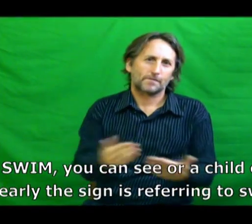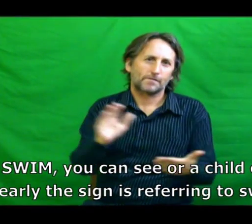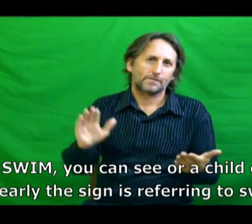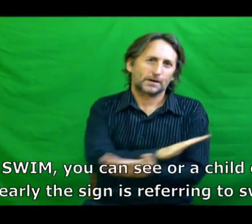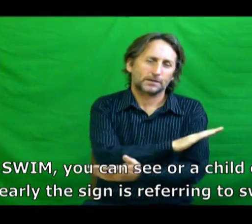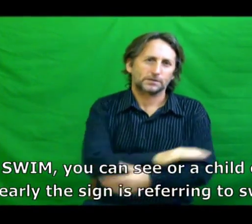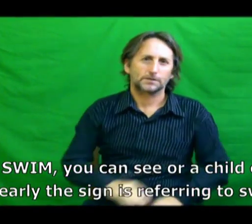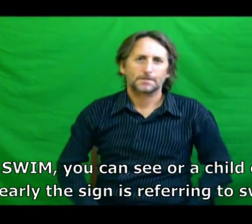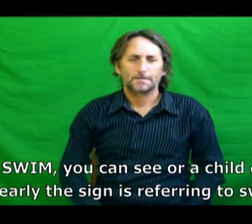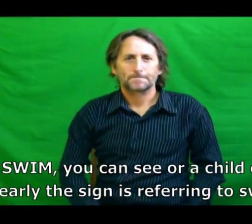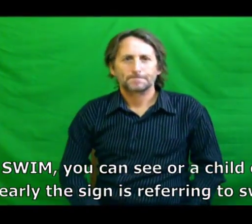swimming.